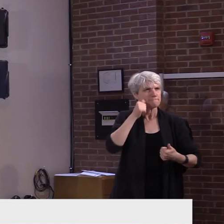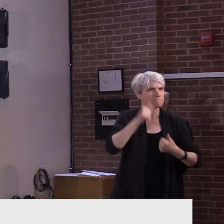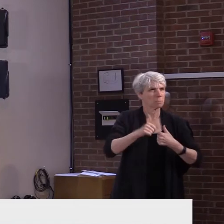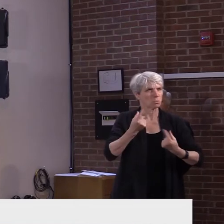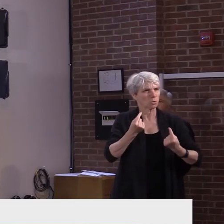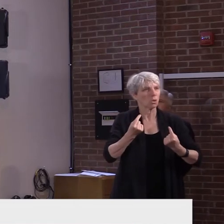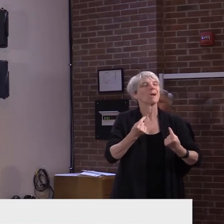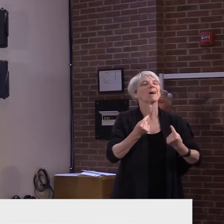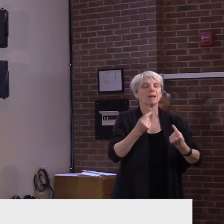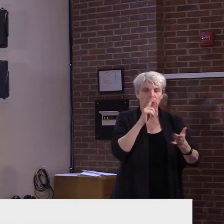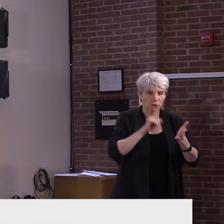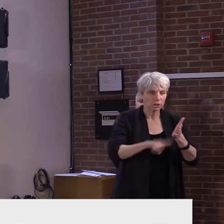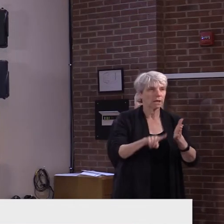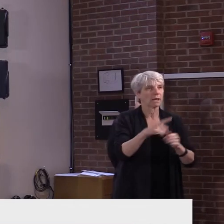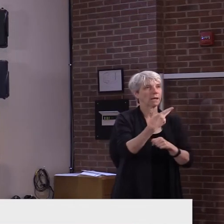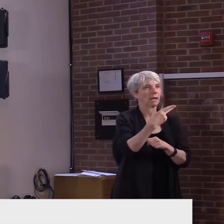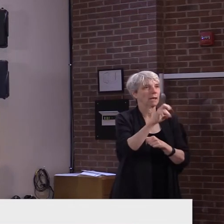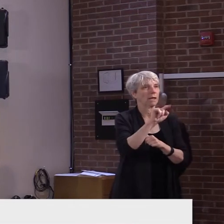at